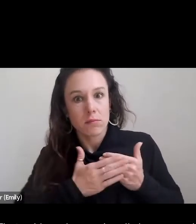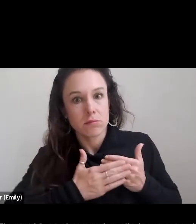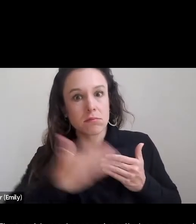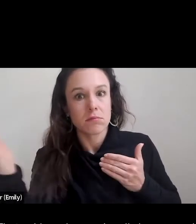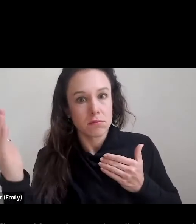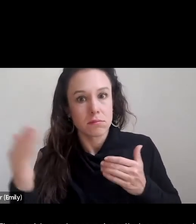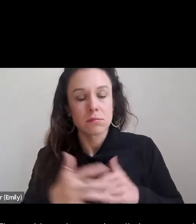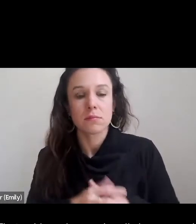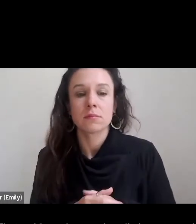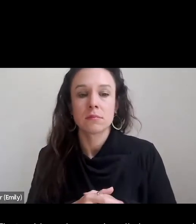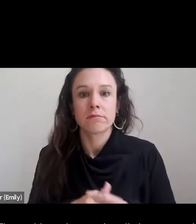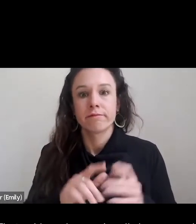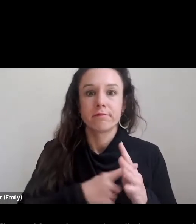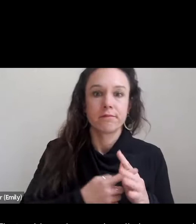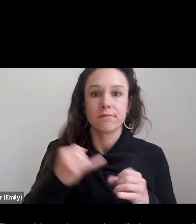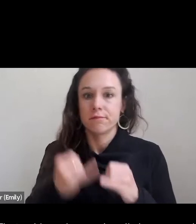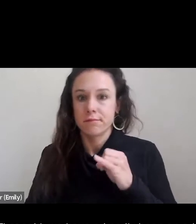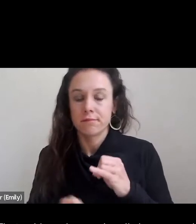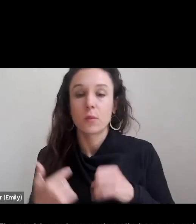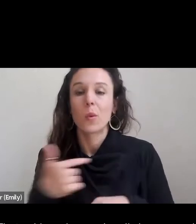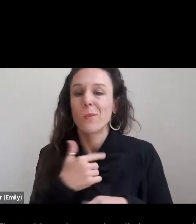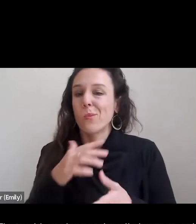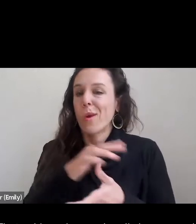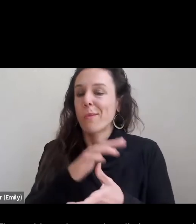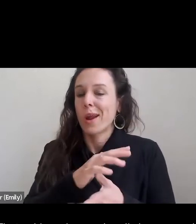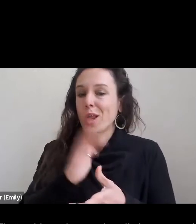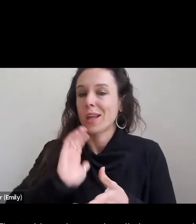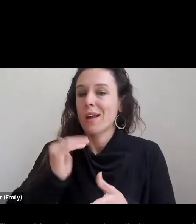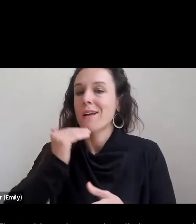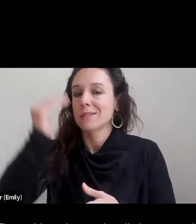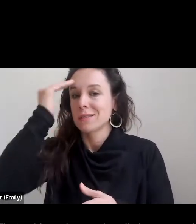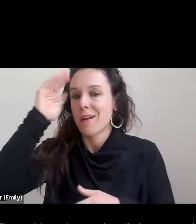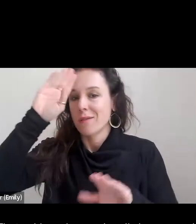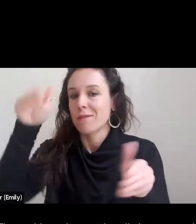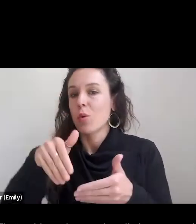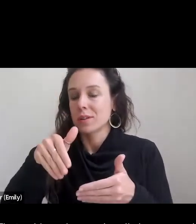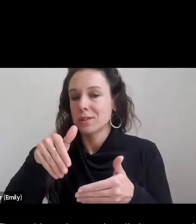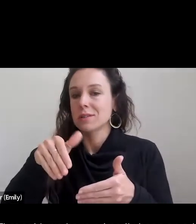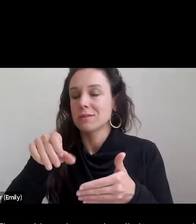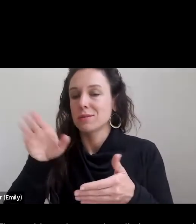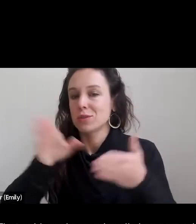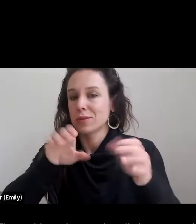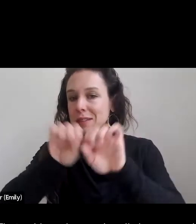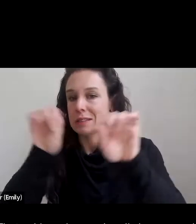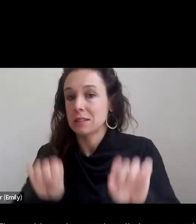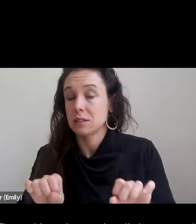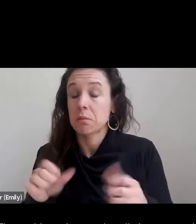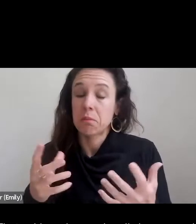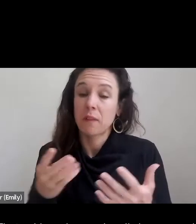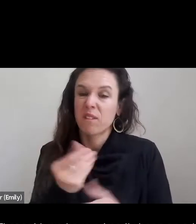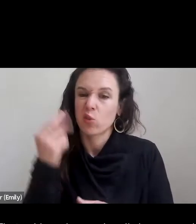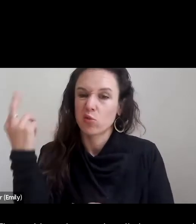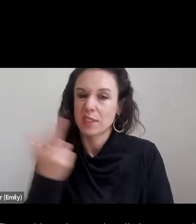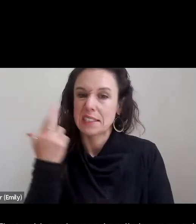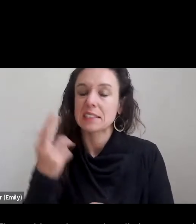we have primarily been an adult-focused service system. And that's for a number of reasons,